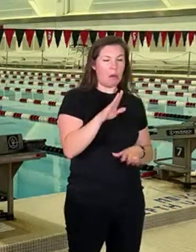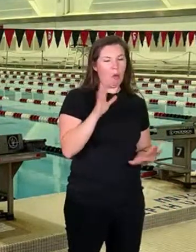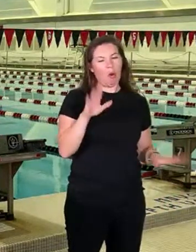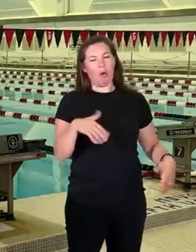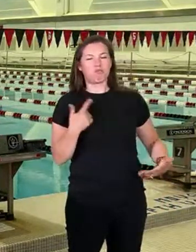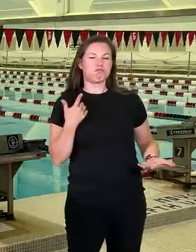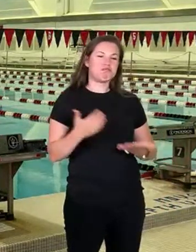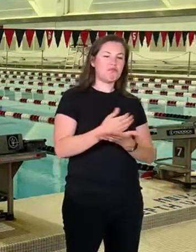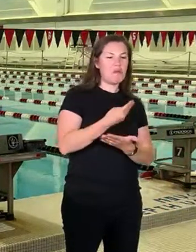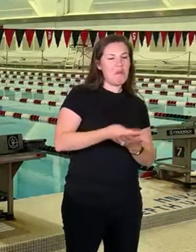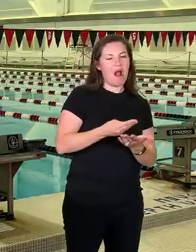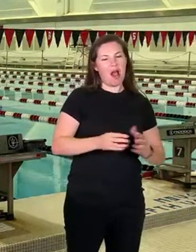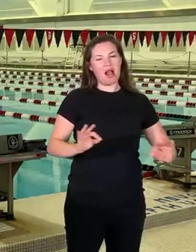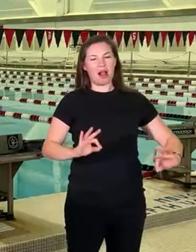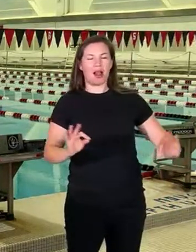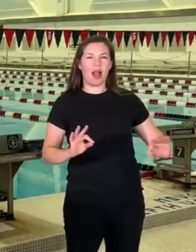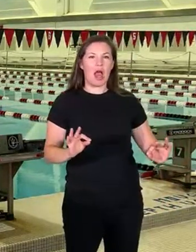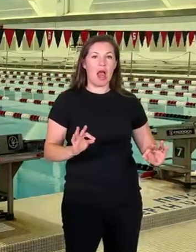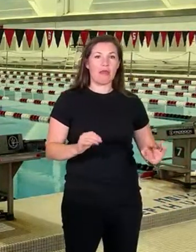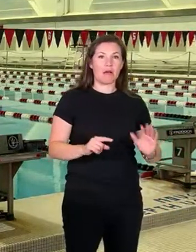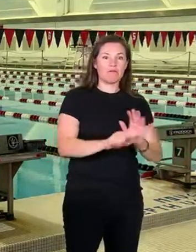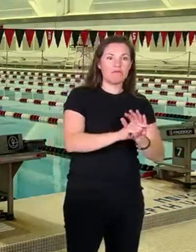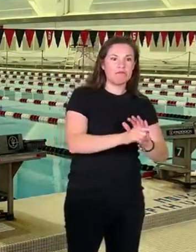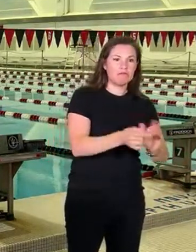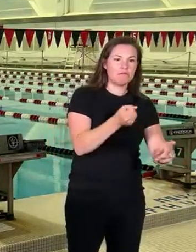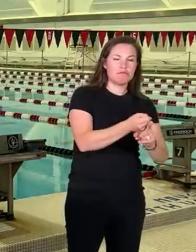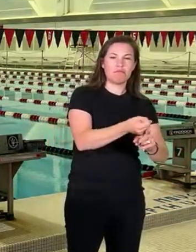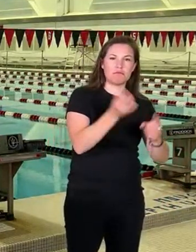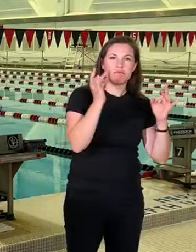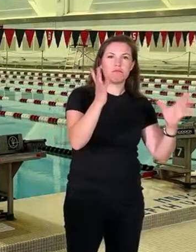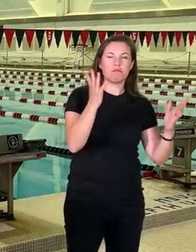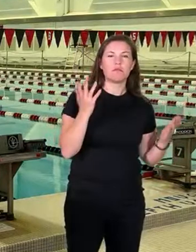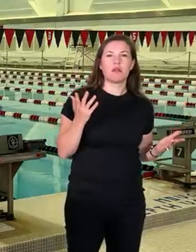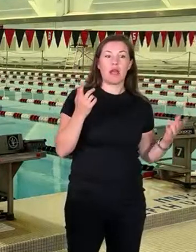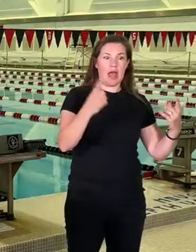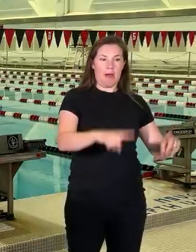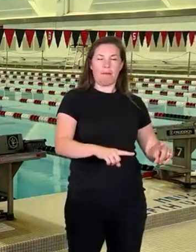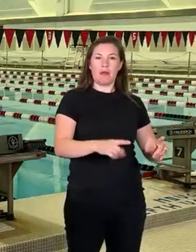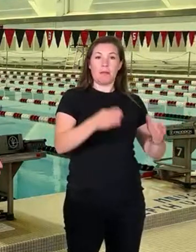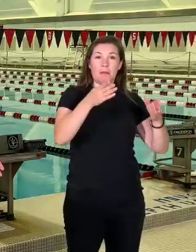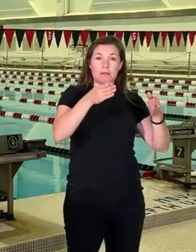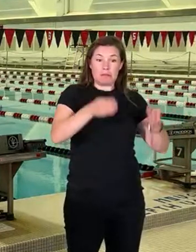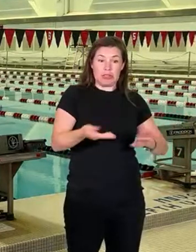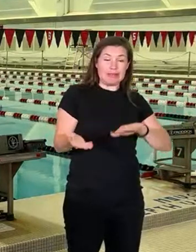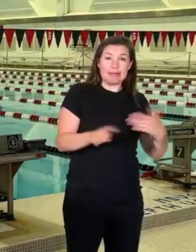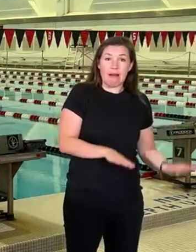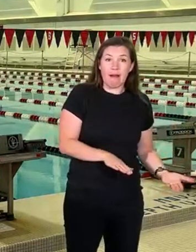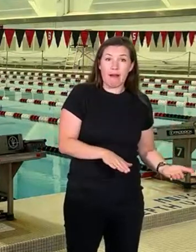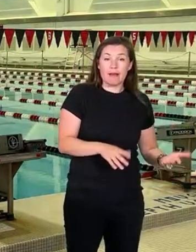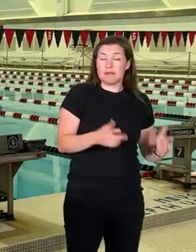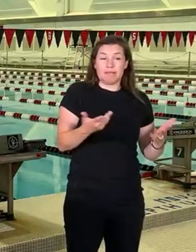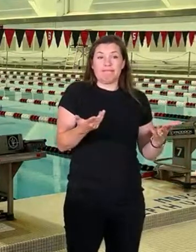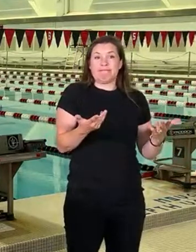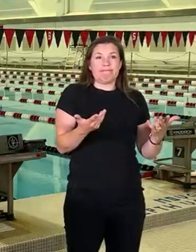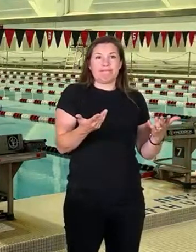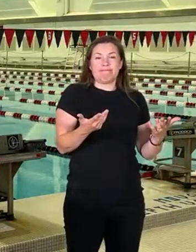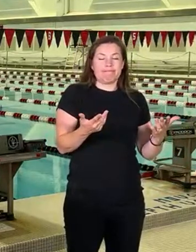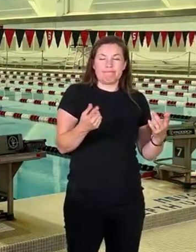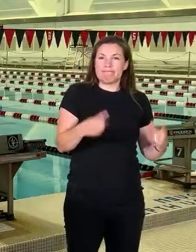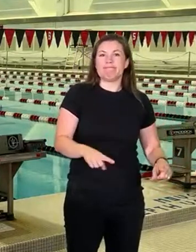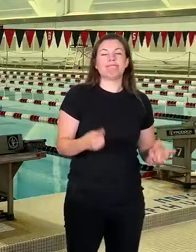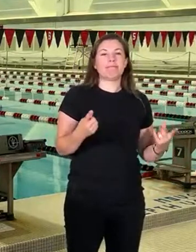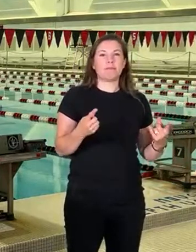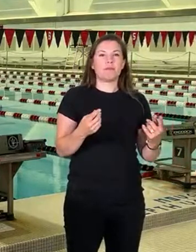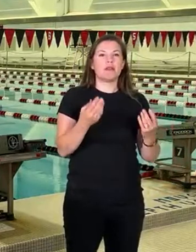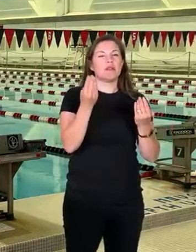make a few extra bucks on the weekend, and something bad happens where there's a drowning there's an incident, it's